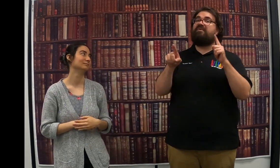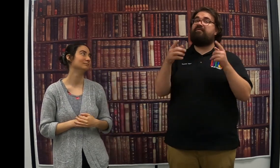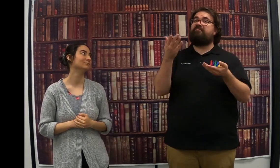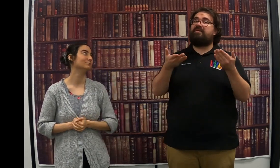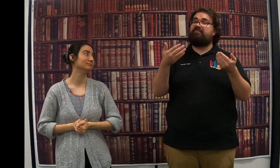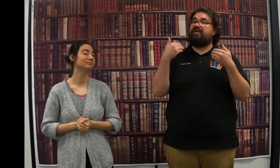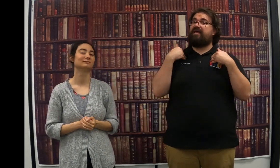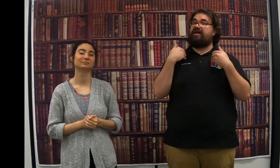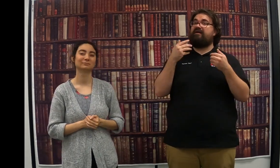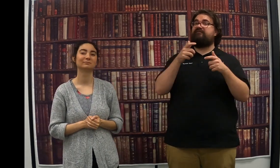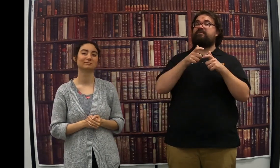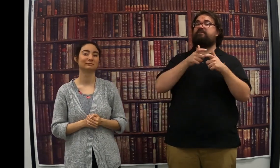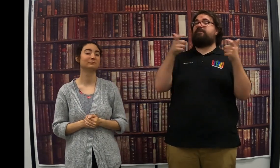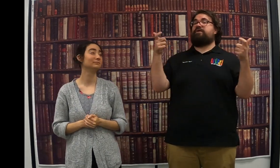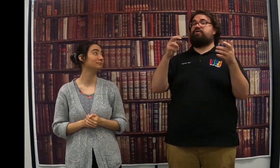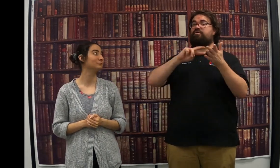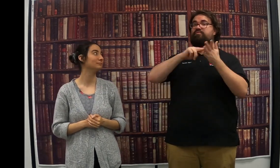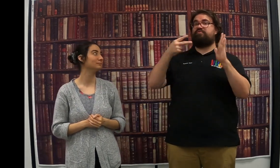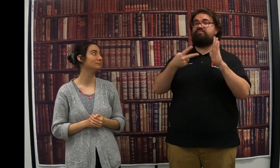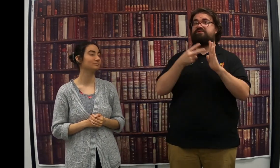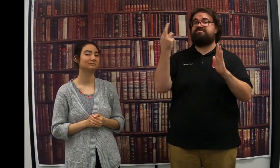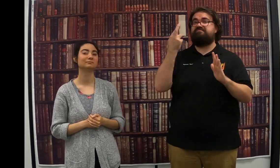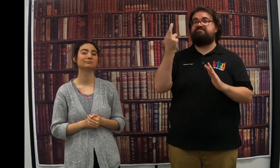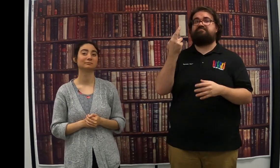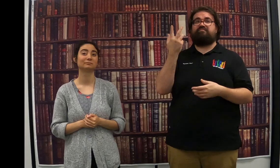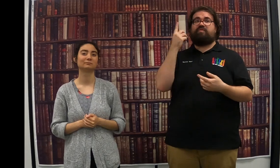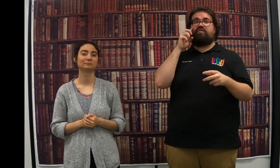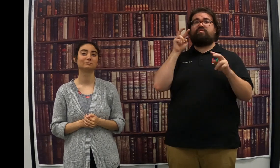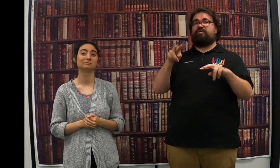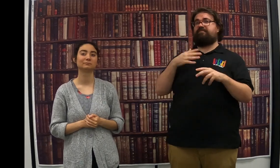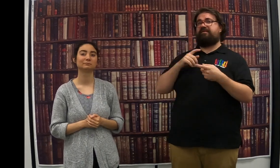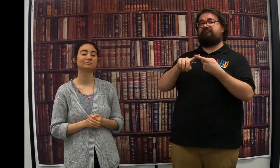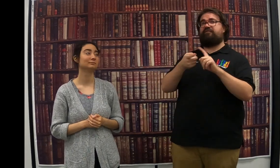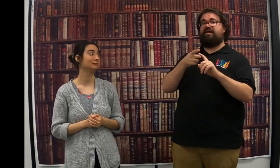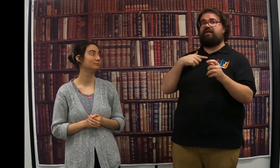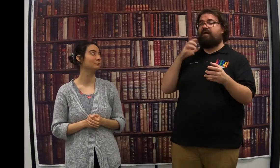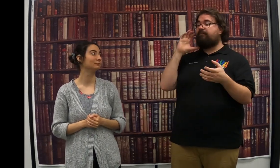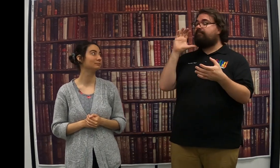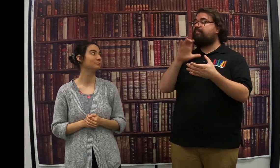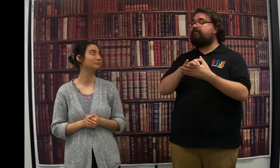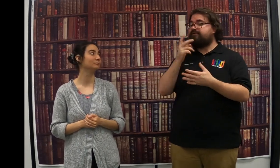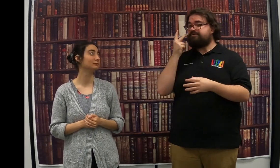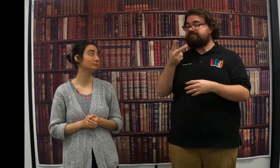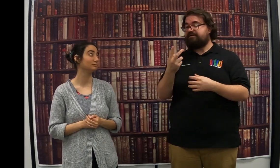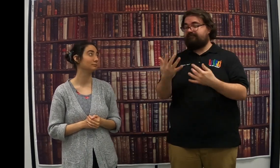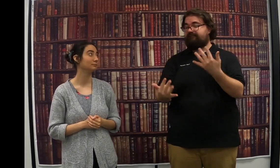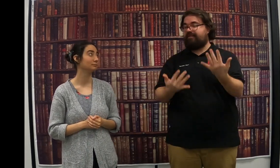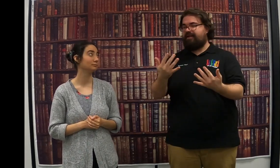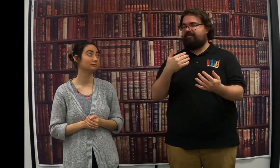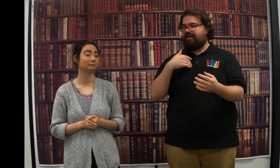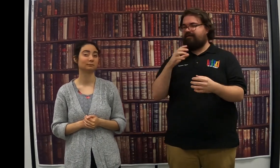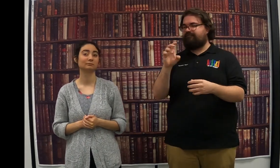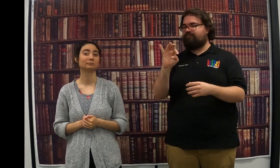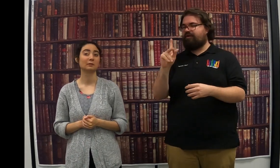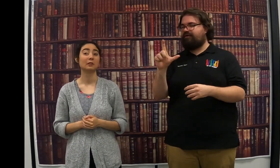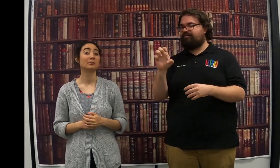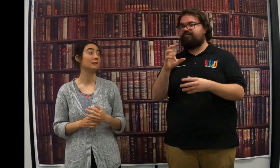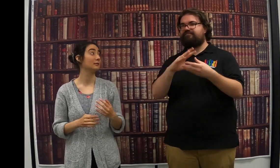But they may also have a greater purpose. Look, my friend, I do believe I see the crackle of a story on those